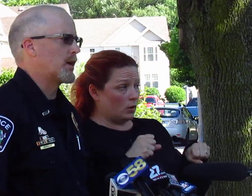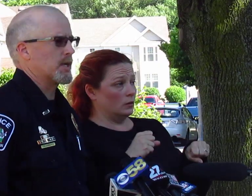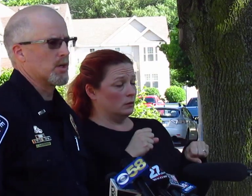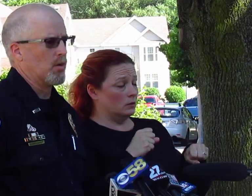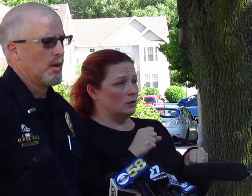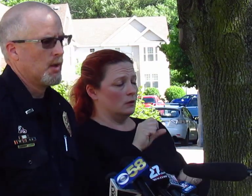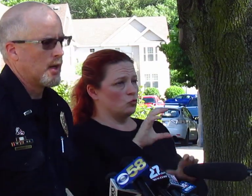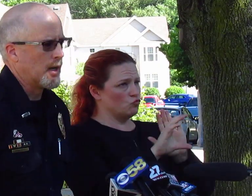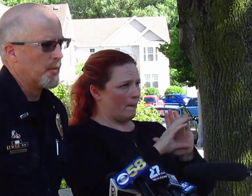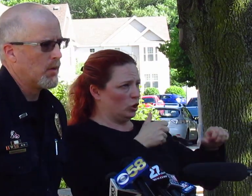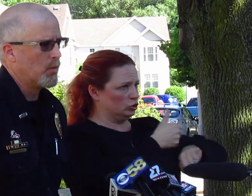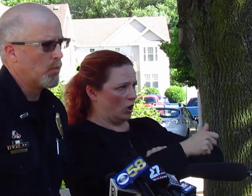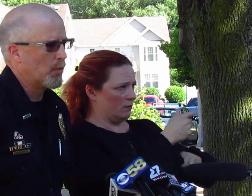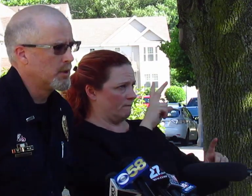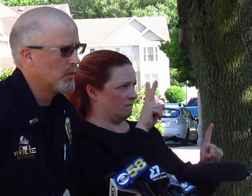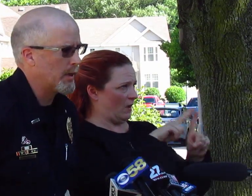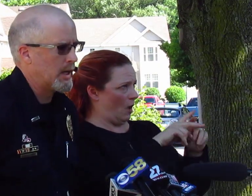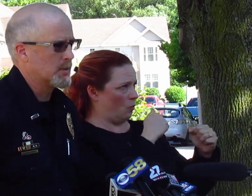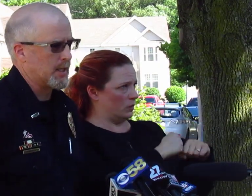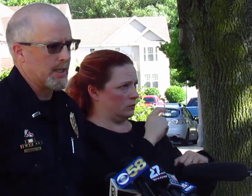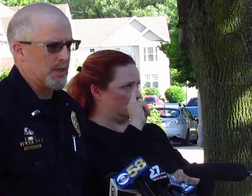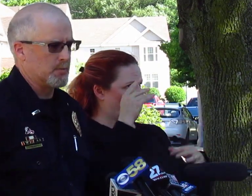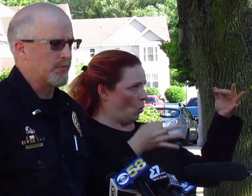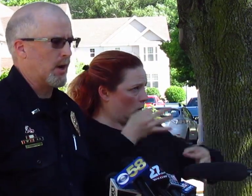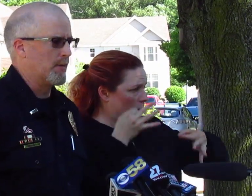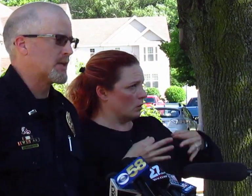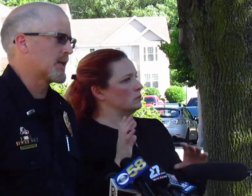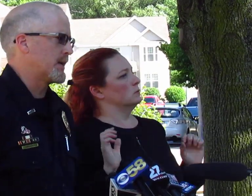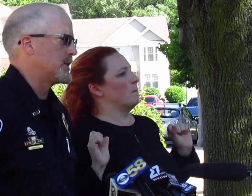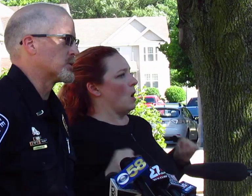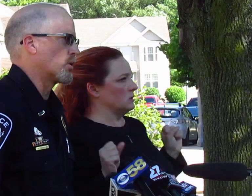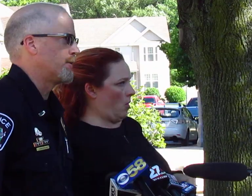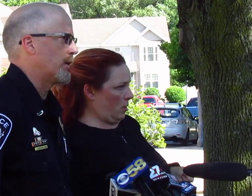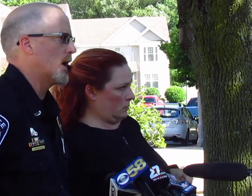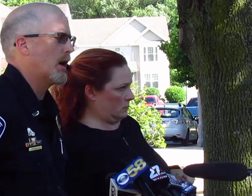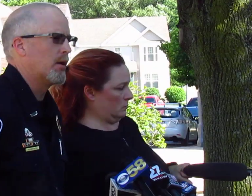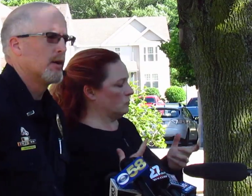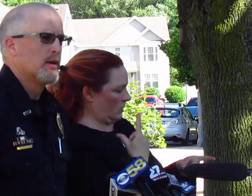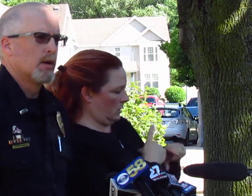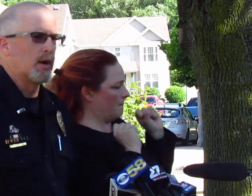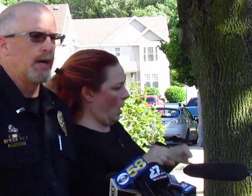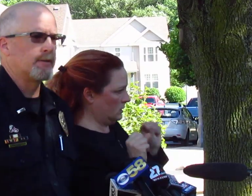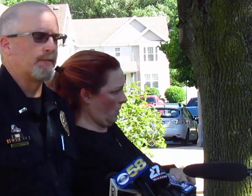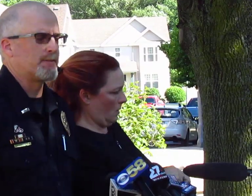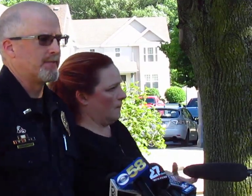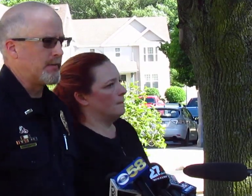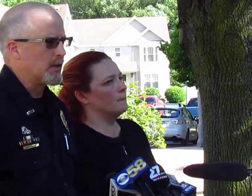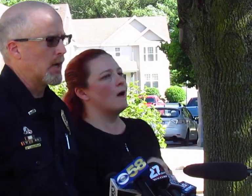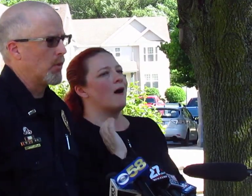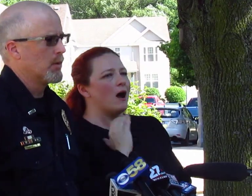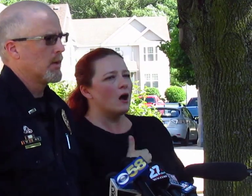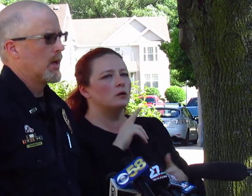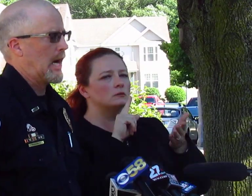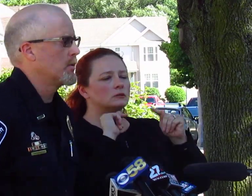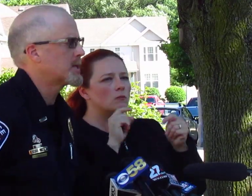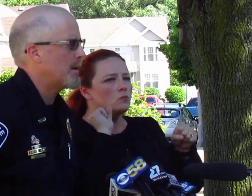That is correct. So what we're doing right now is, like I mentioned before, our investigative team is working very hard, all right, to figure